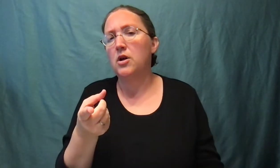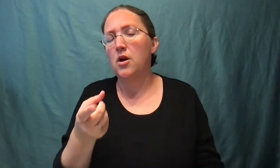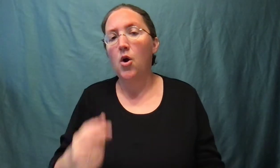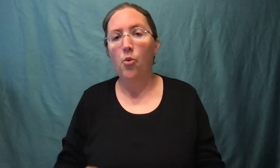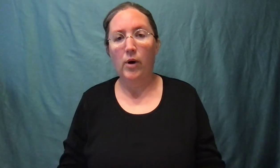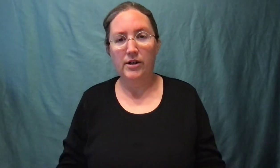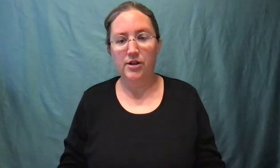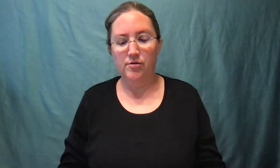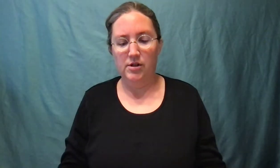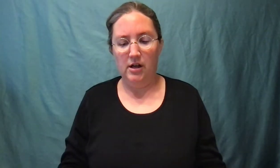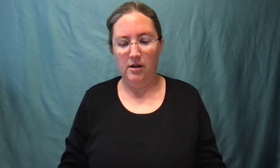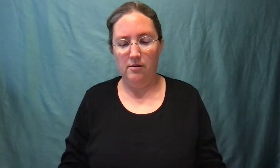what do you study?